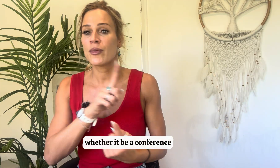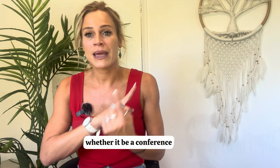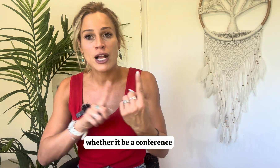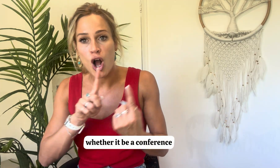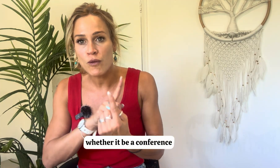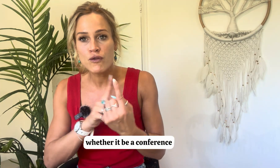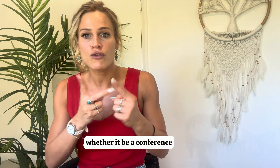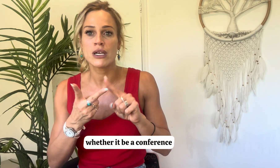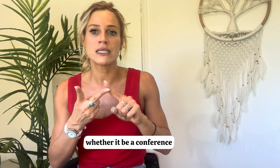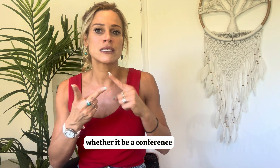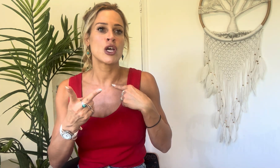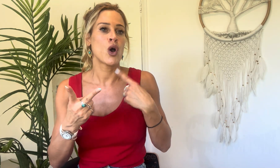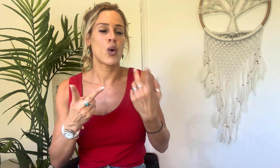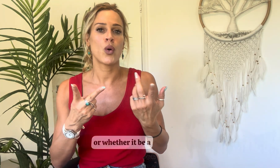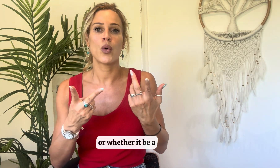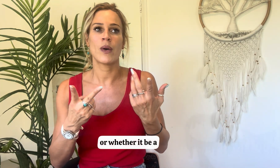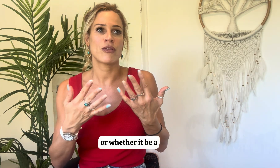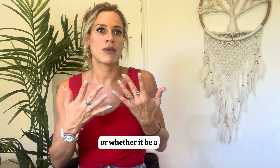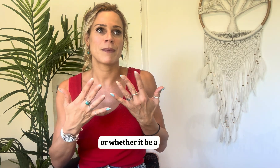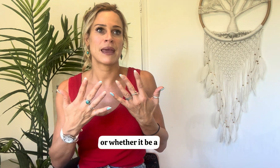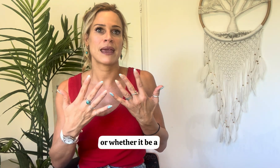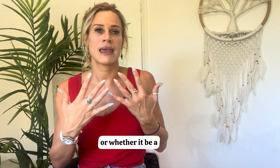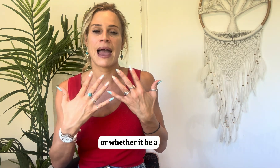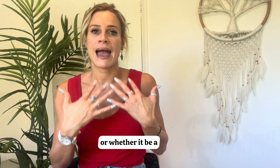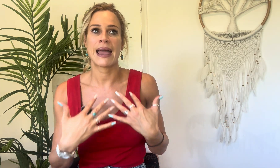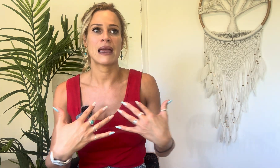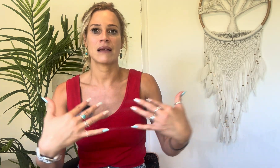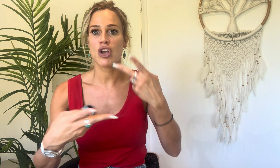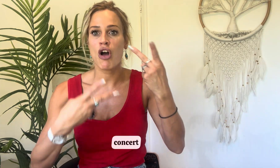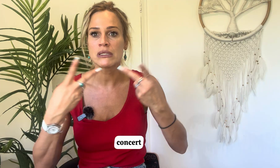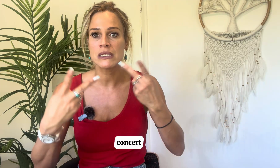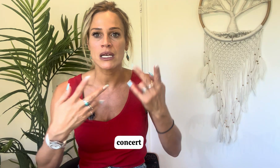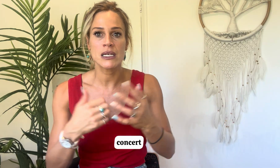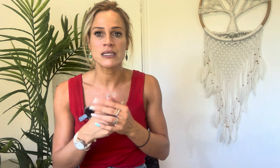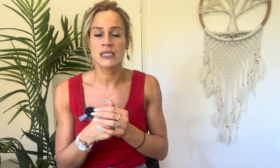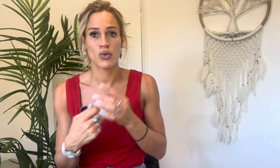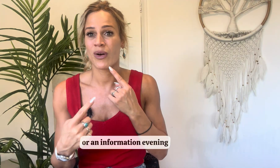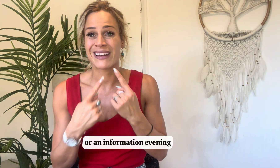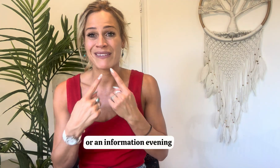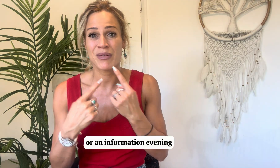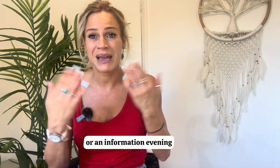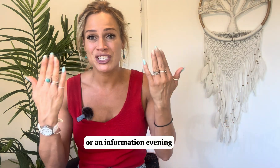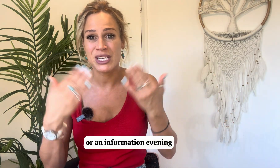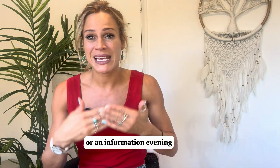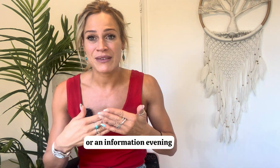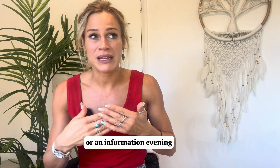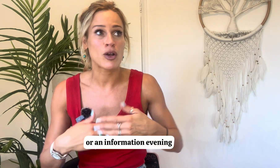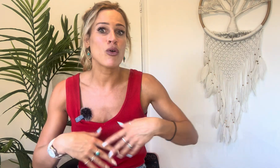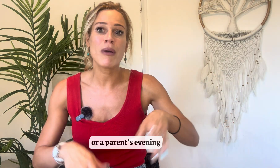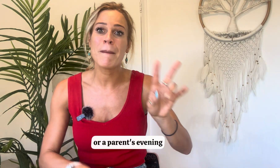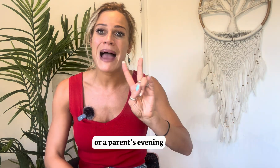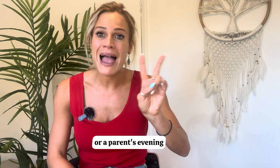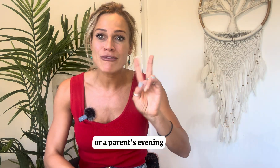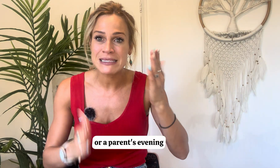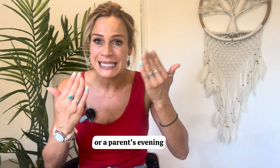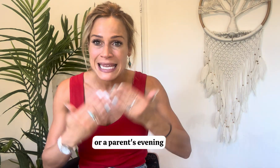be a conference or whether it be a concert or an information evening or a parent